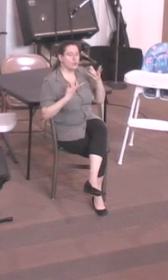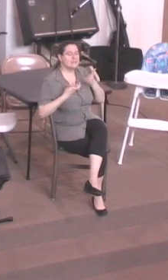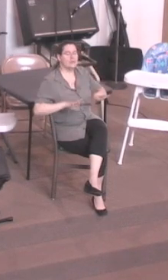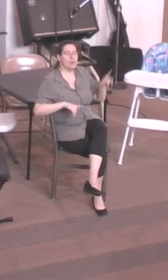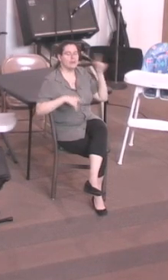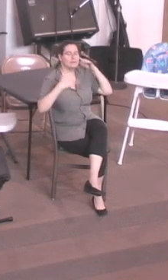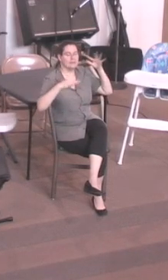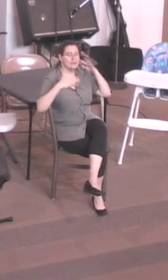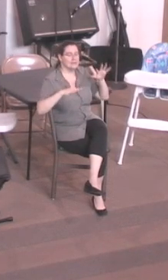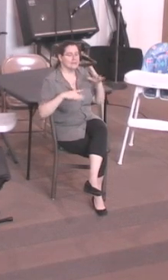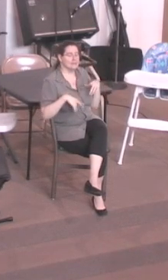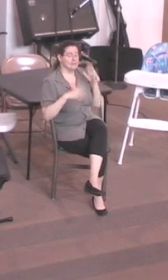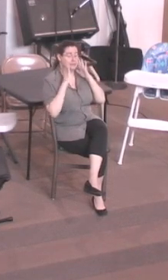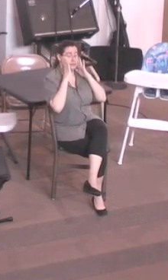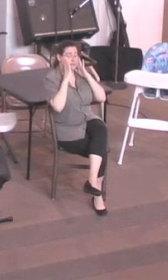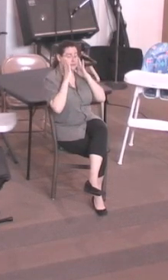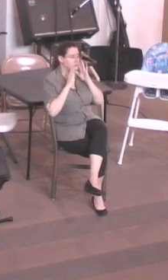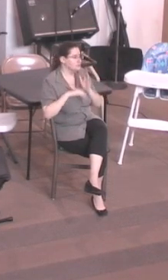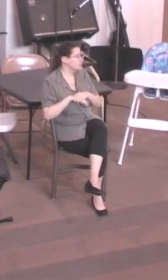I don't want the big weep.